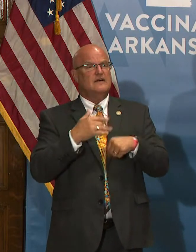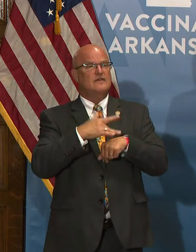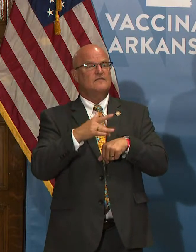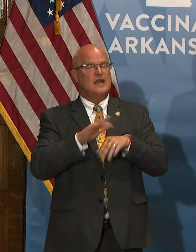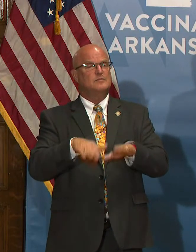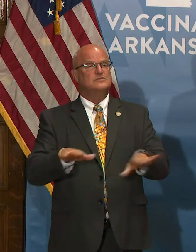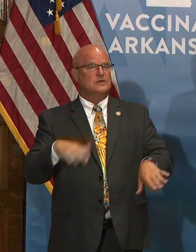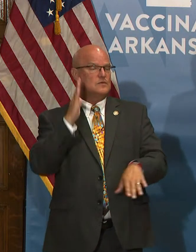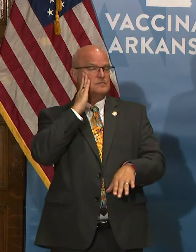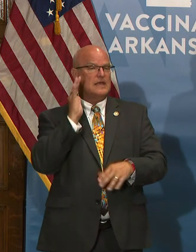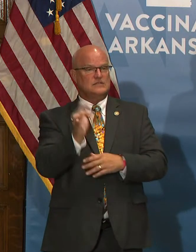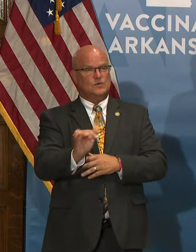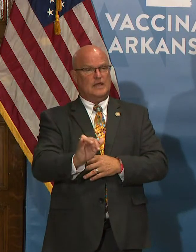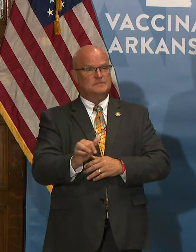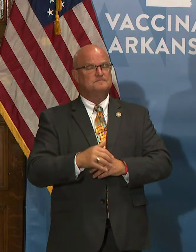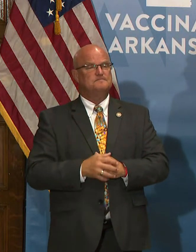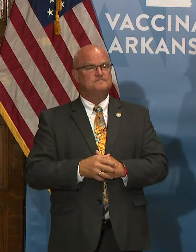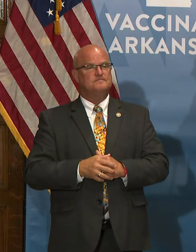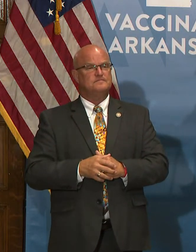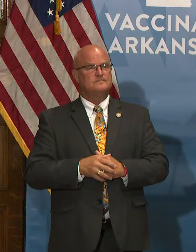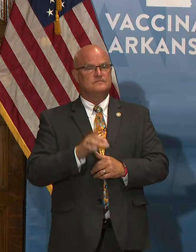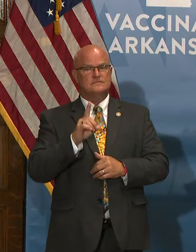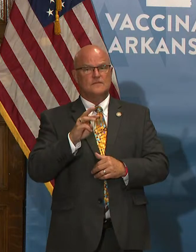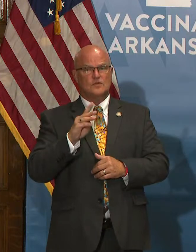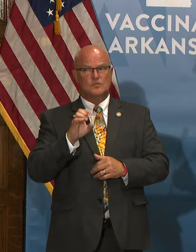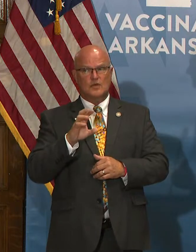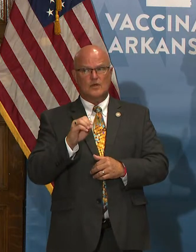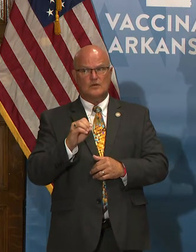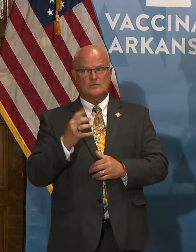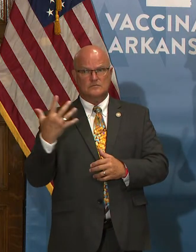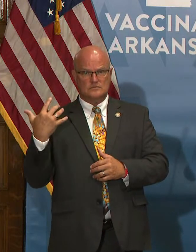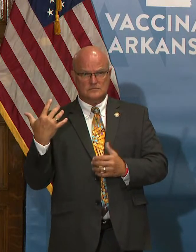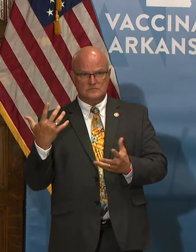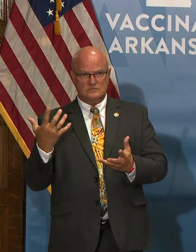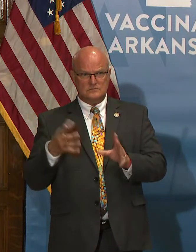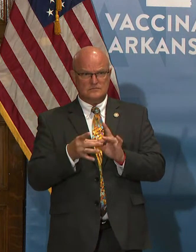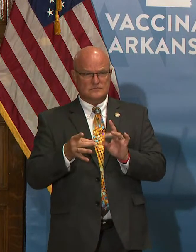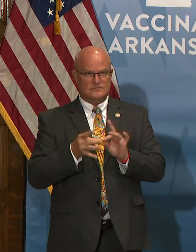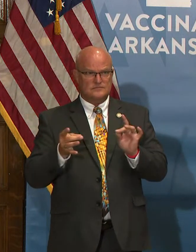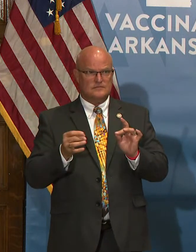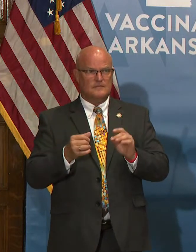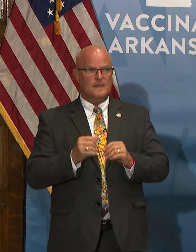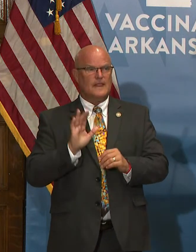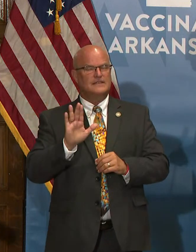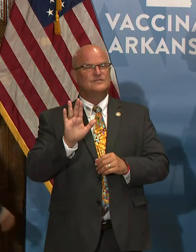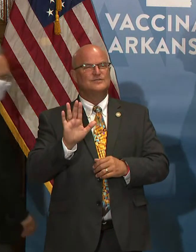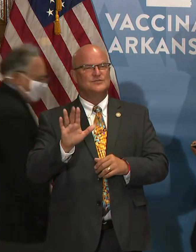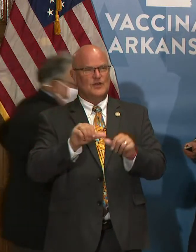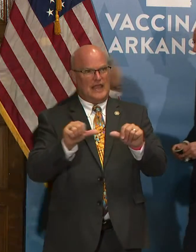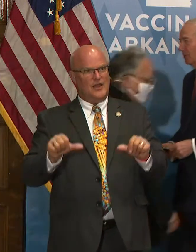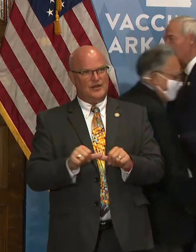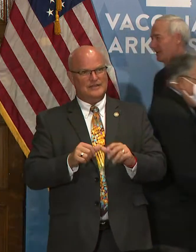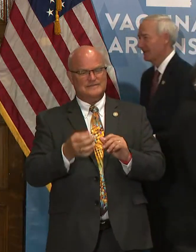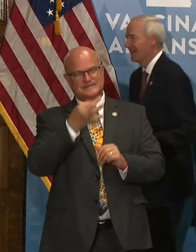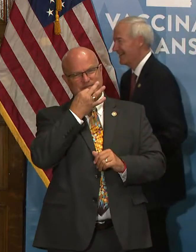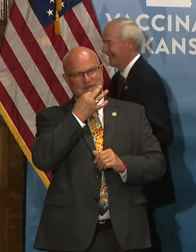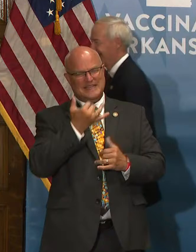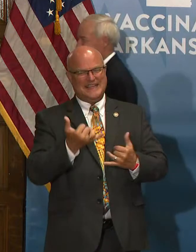available children's bed as well. Dr. Romero, I don't mean to, this is your area a